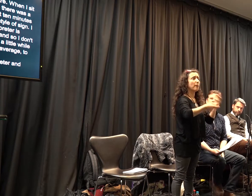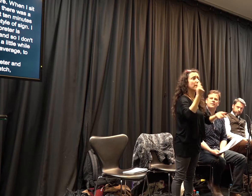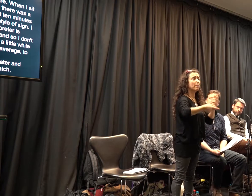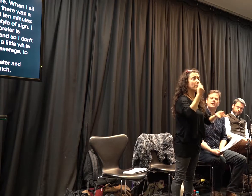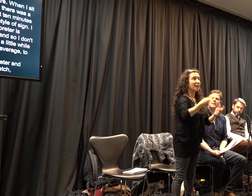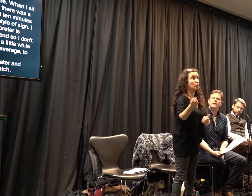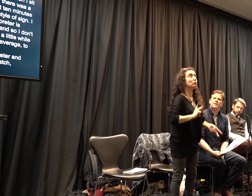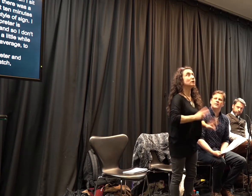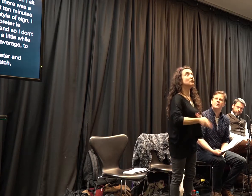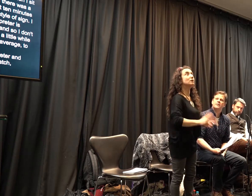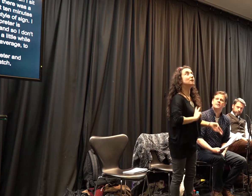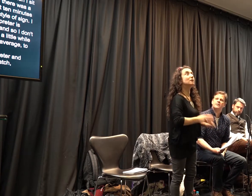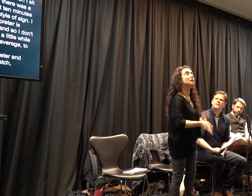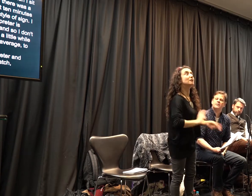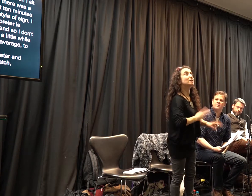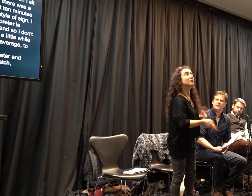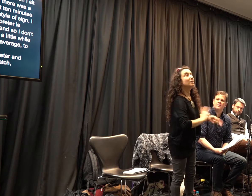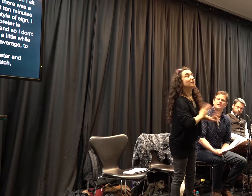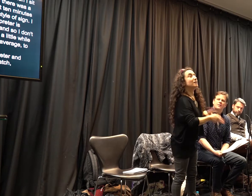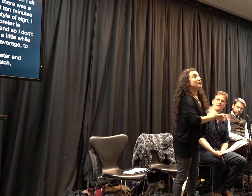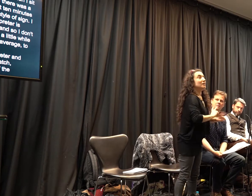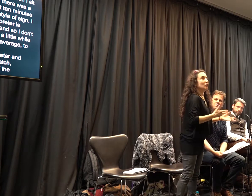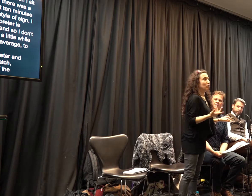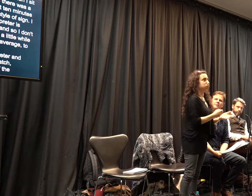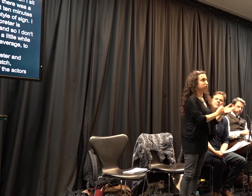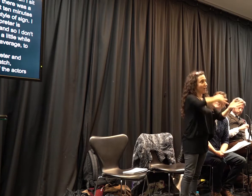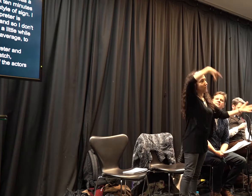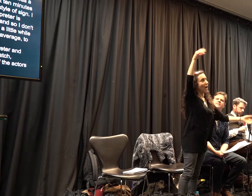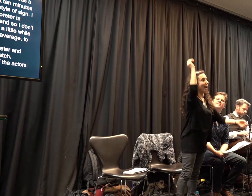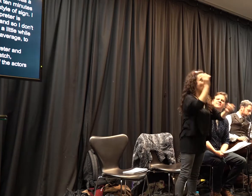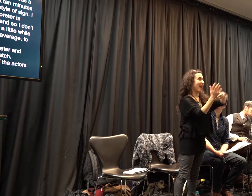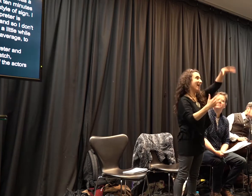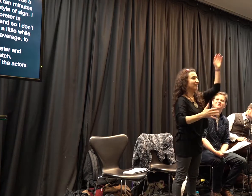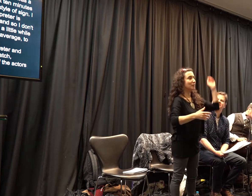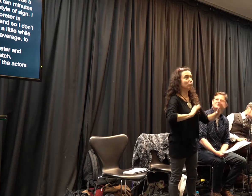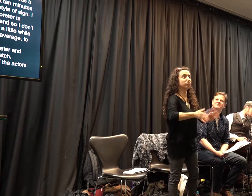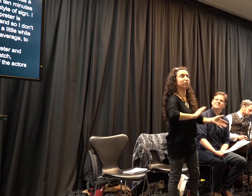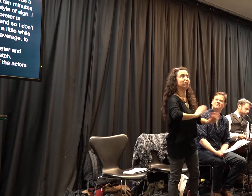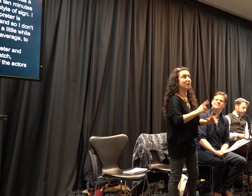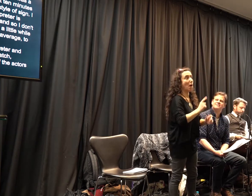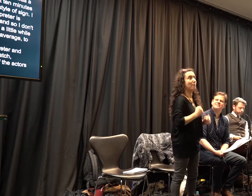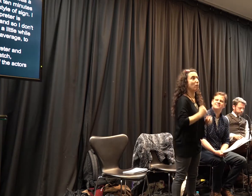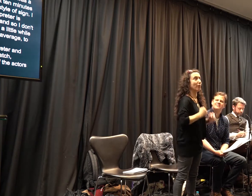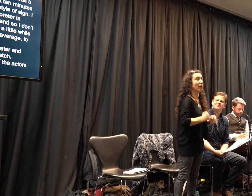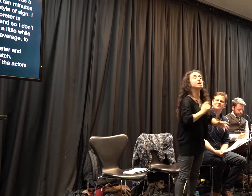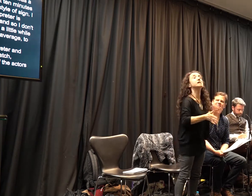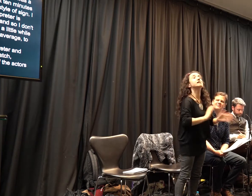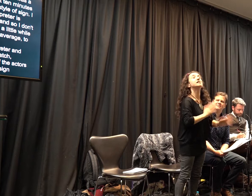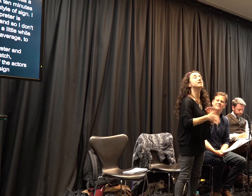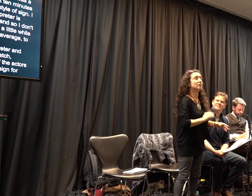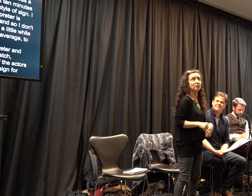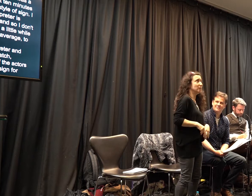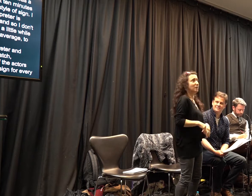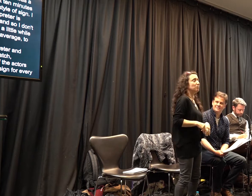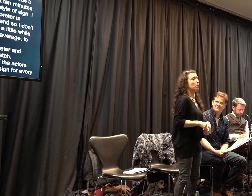forth. And so many of the actors speak so quickly, and the interpreter has to sign every single actor. And it's like